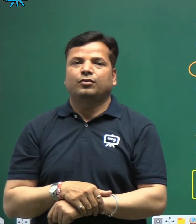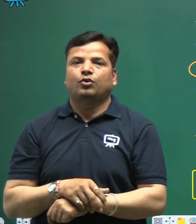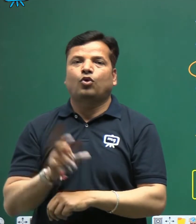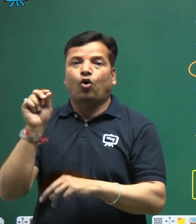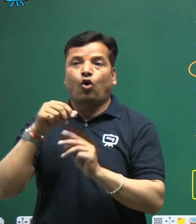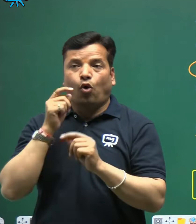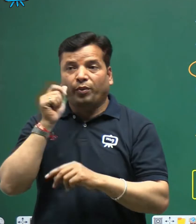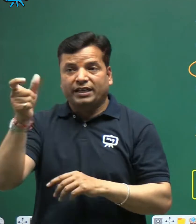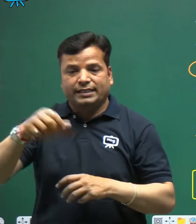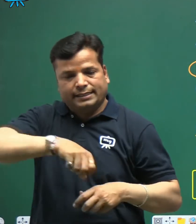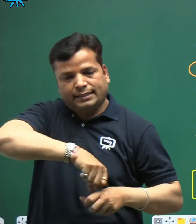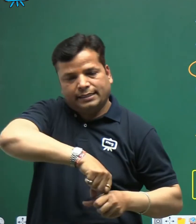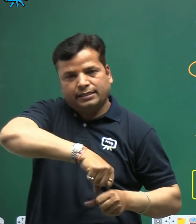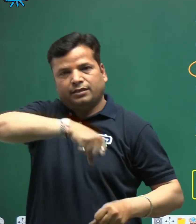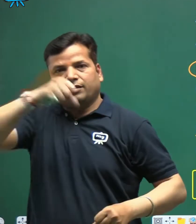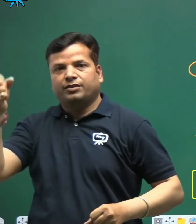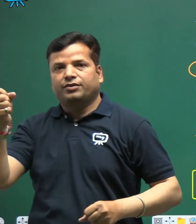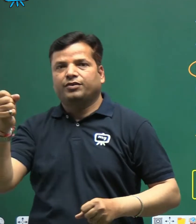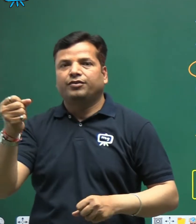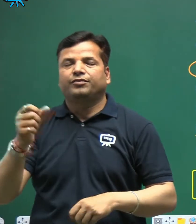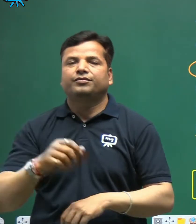of his sword.